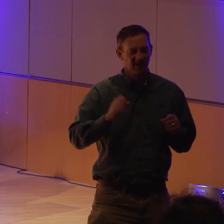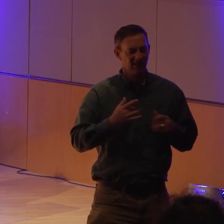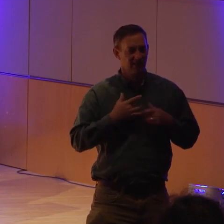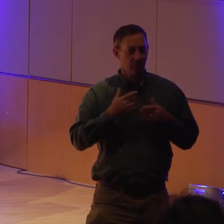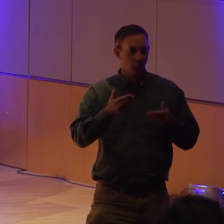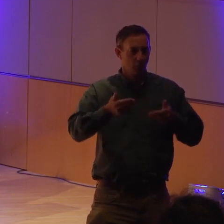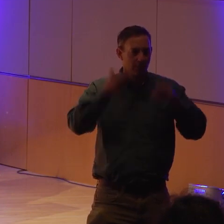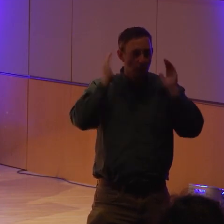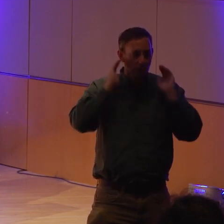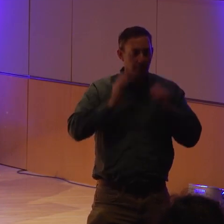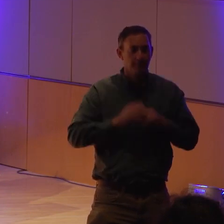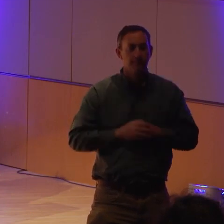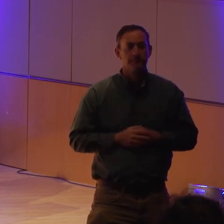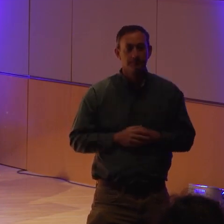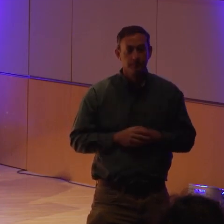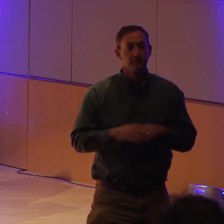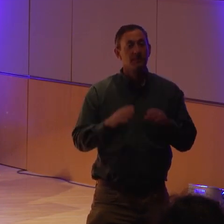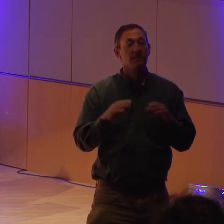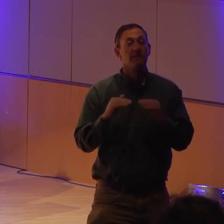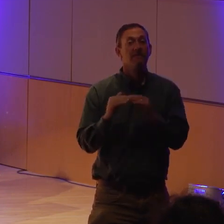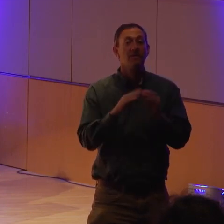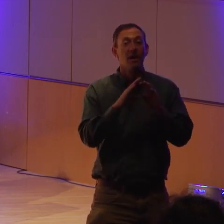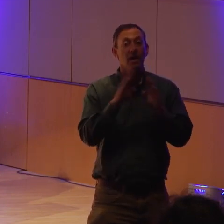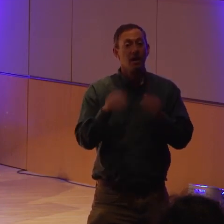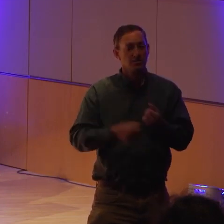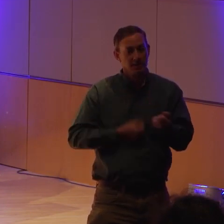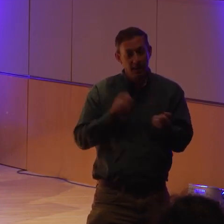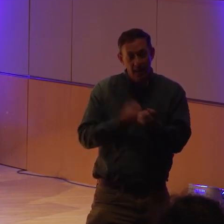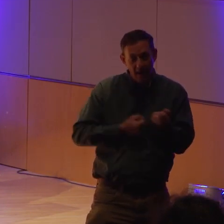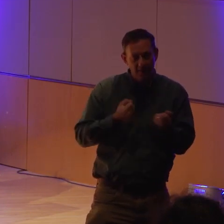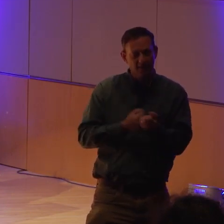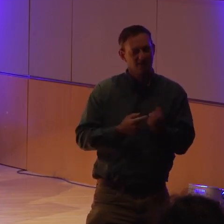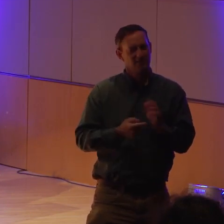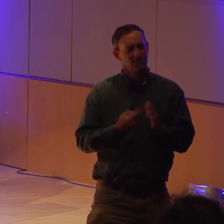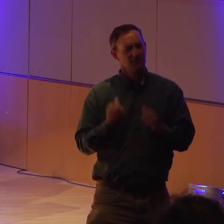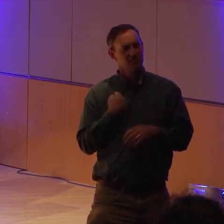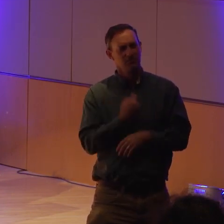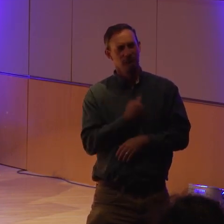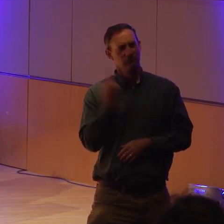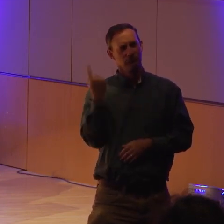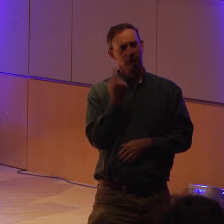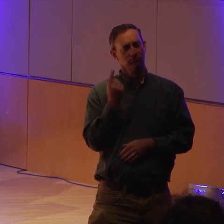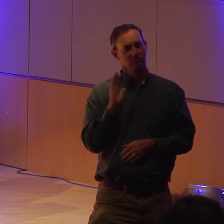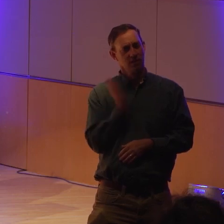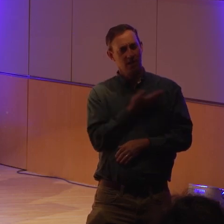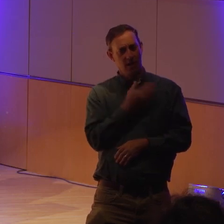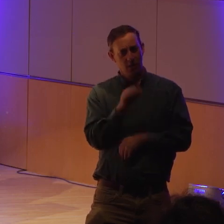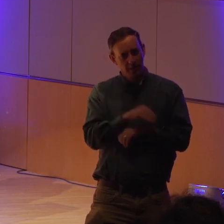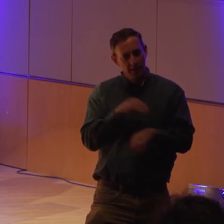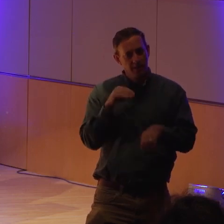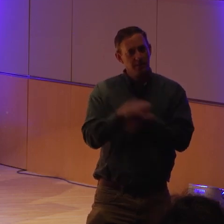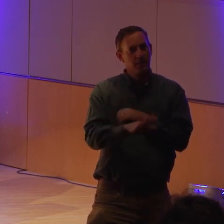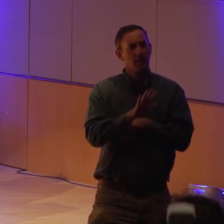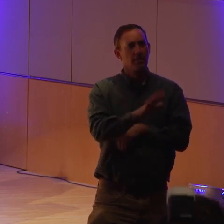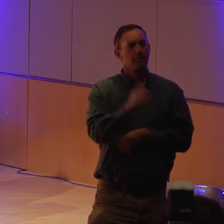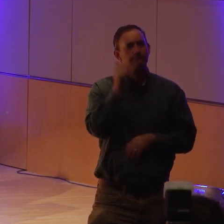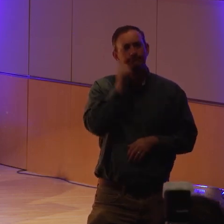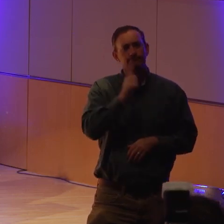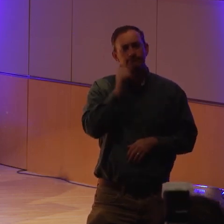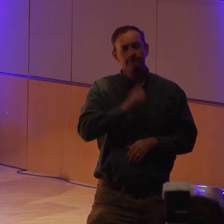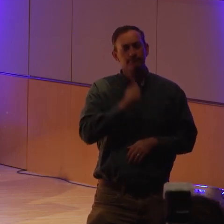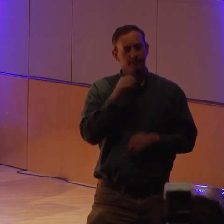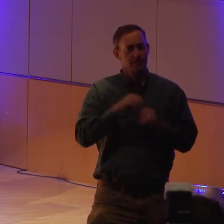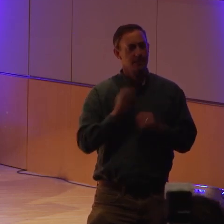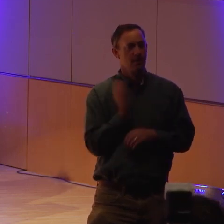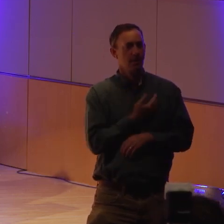overwhelming. As fair housing advocates, we can sometimes question the impact we may or may not have in the day-to-day work that we